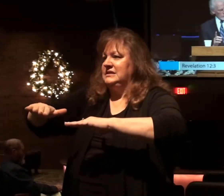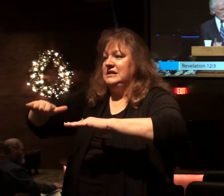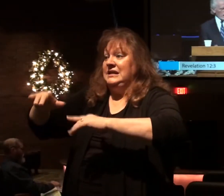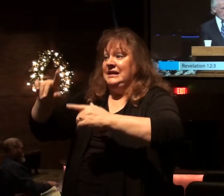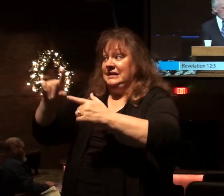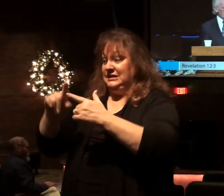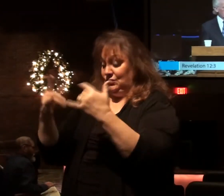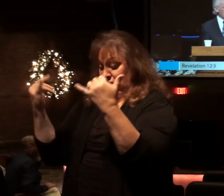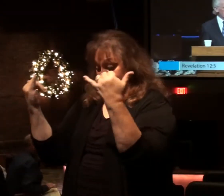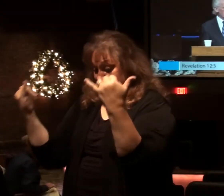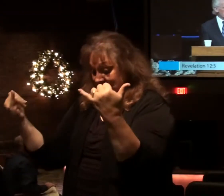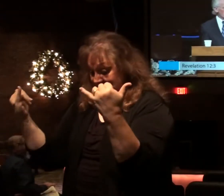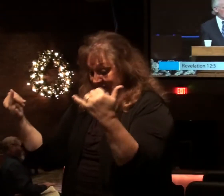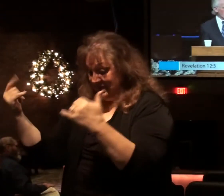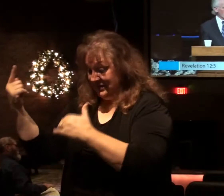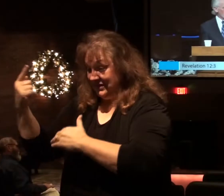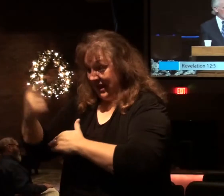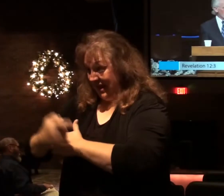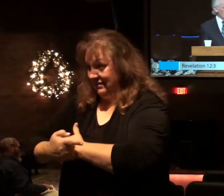to our day,